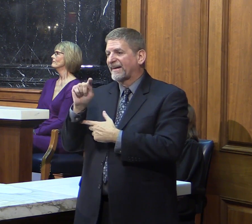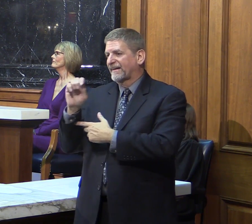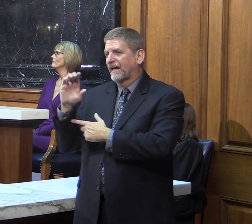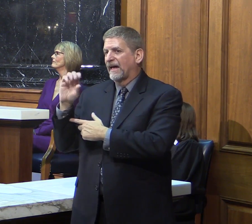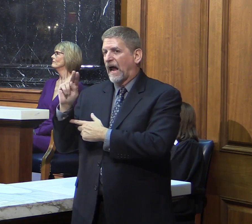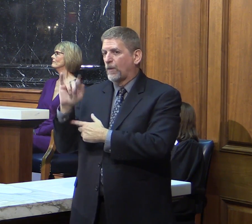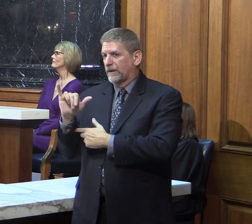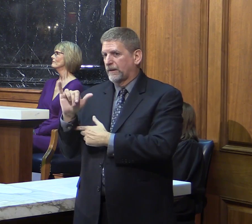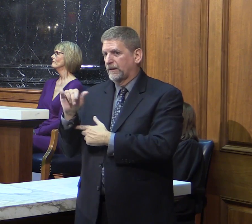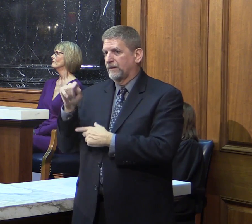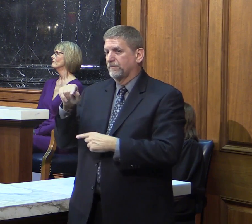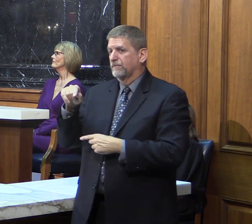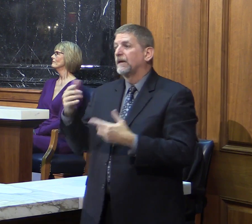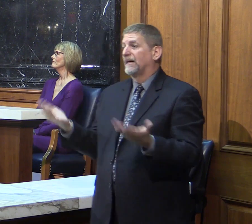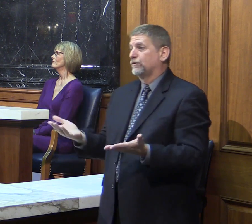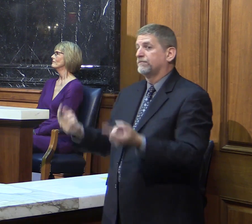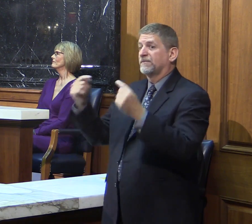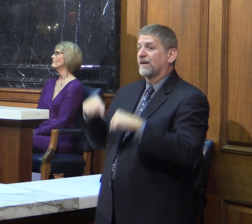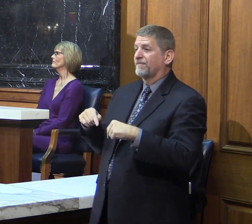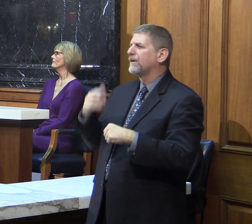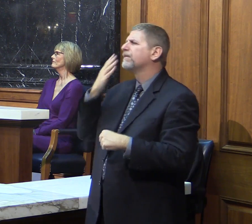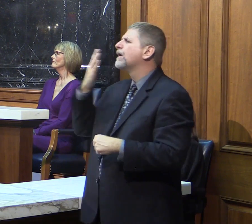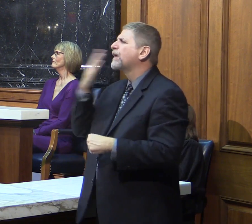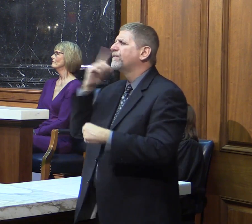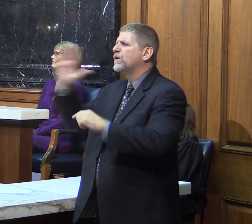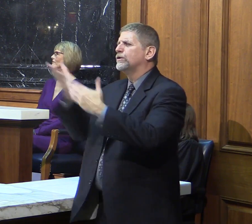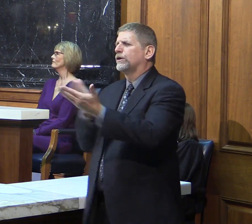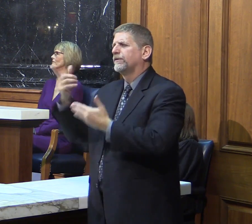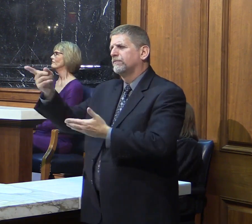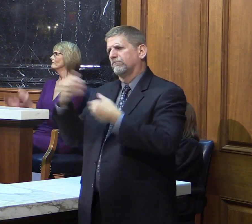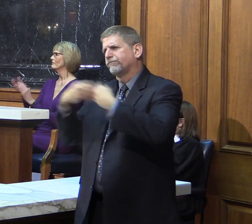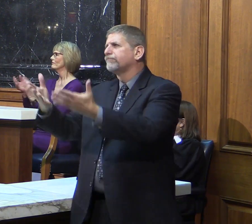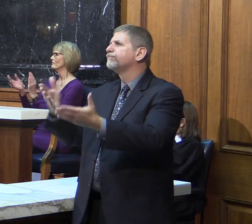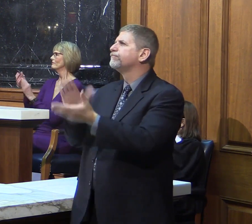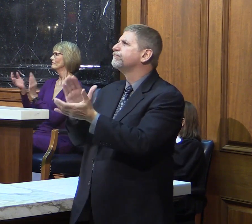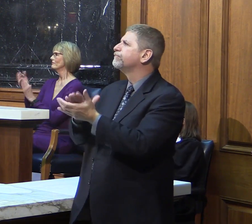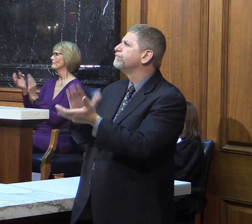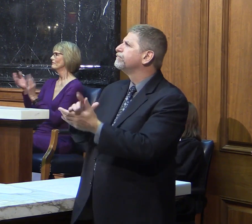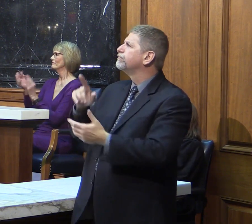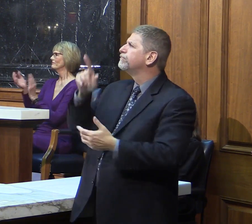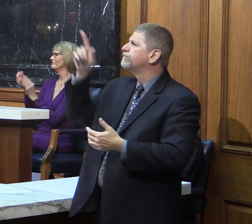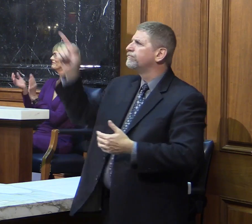you, Paula, for your unwavering service to those who are battling addiction.